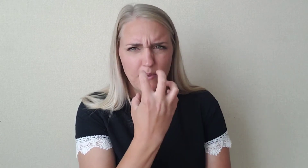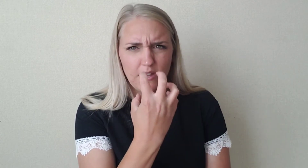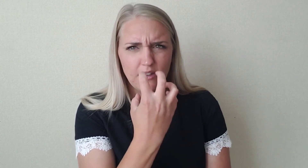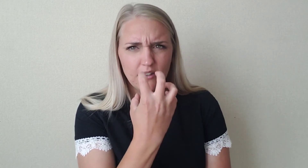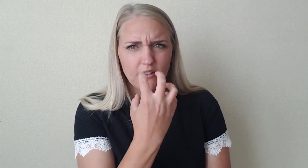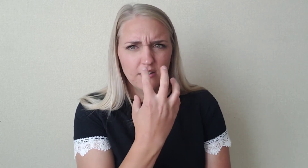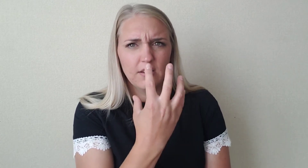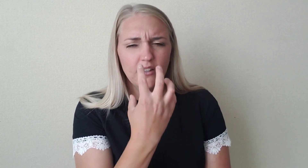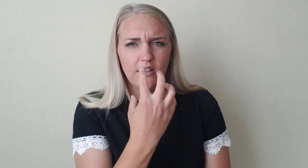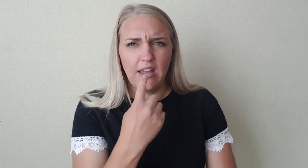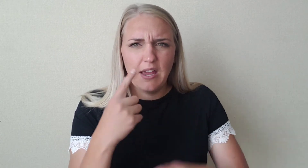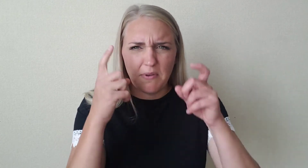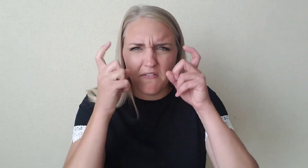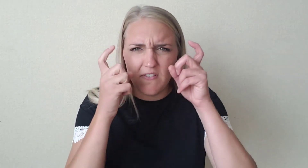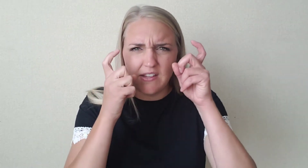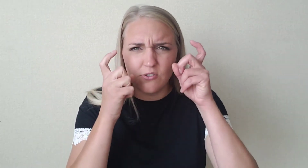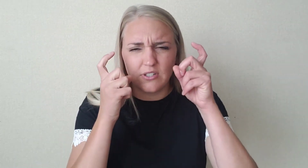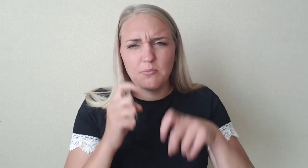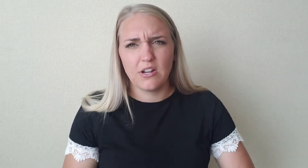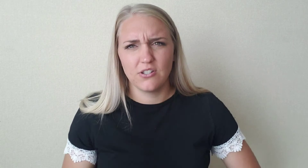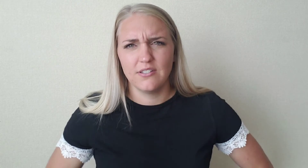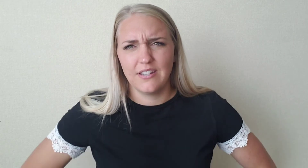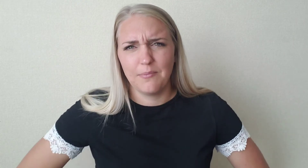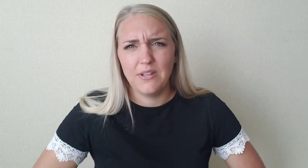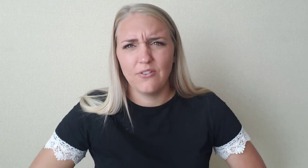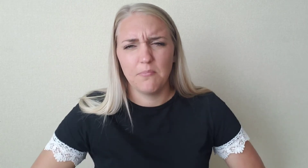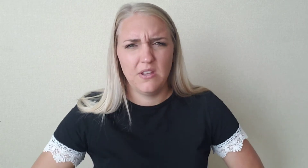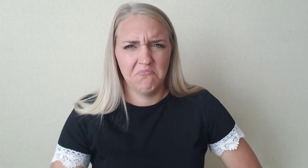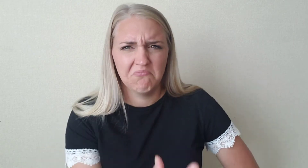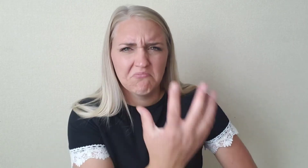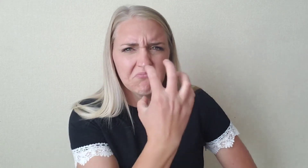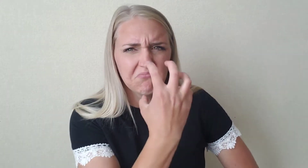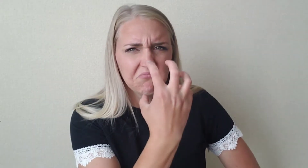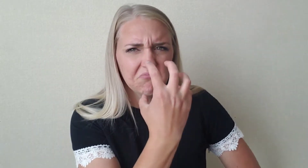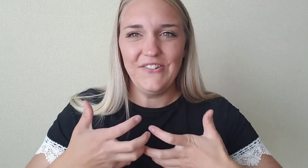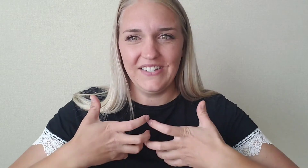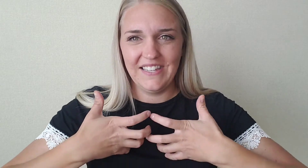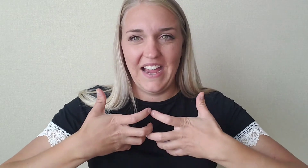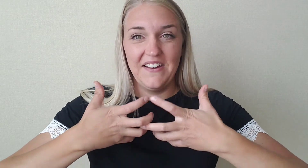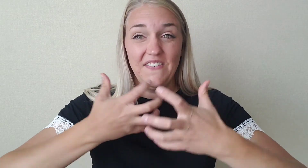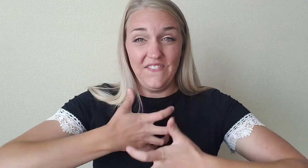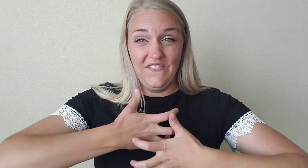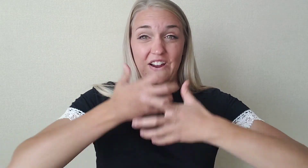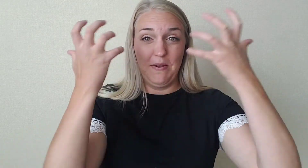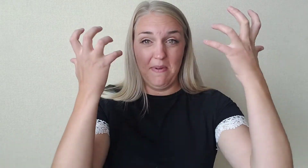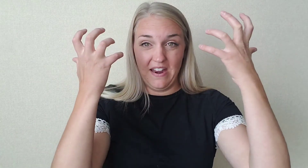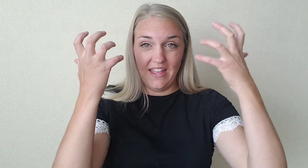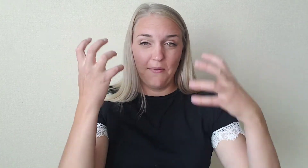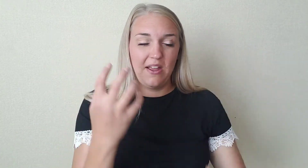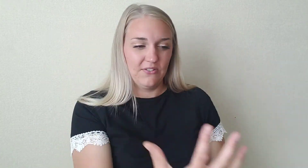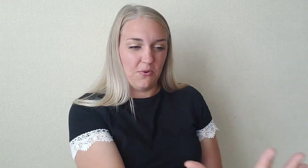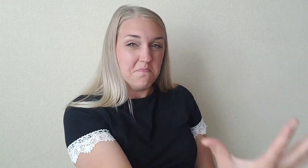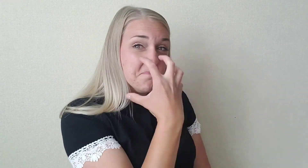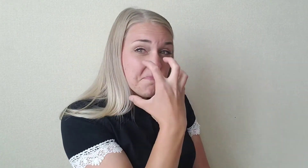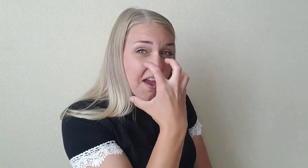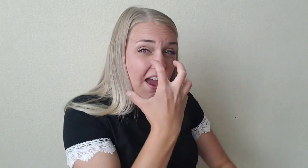grumpy, okay? And my facial expression is going to be grumpy. You can sign very mad that way. So